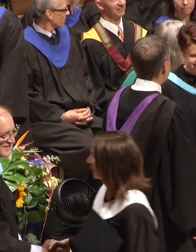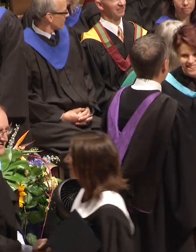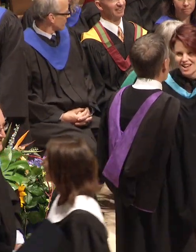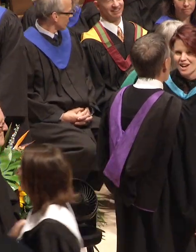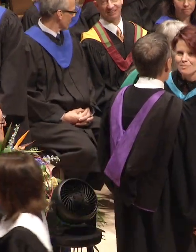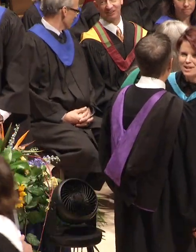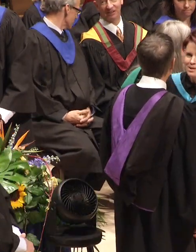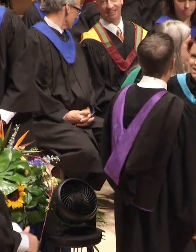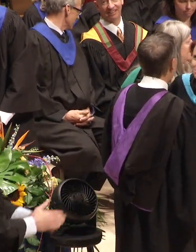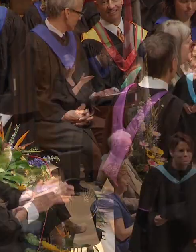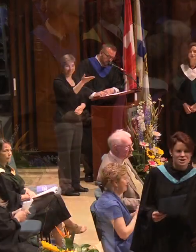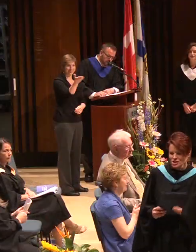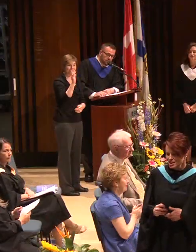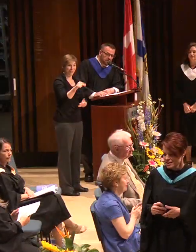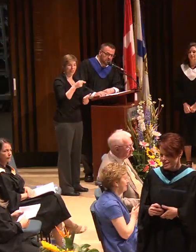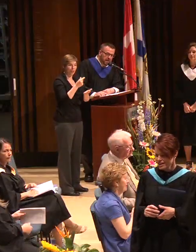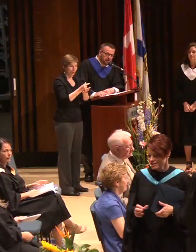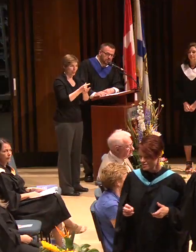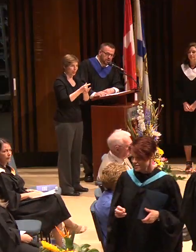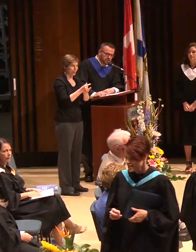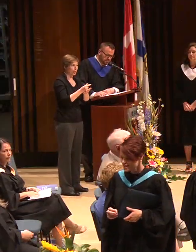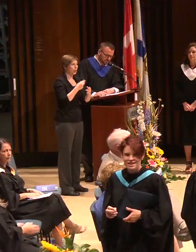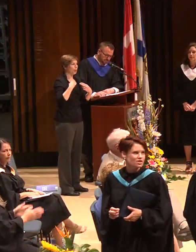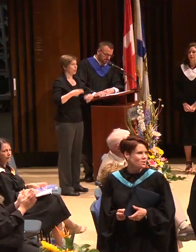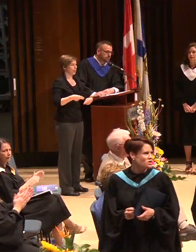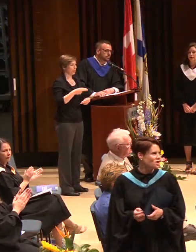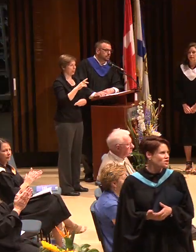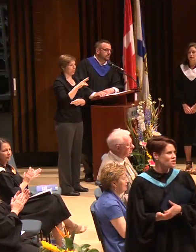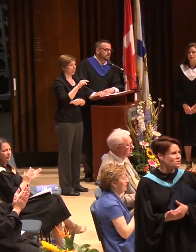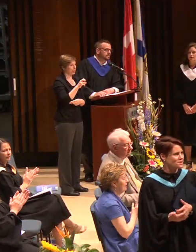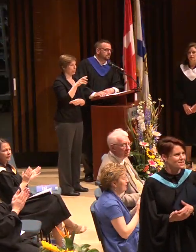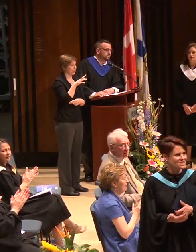Ladies and gentlemen, the graduates in Human Resource Management.